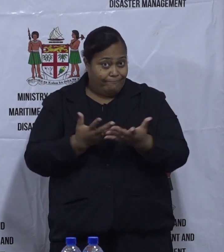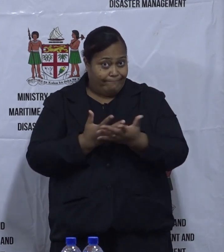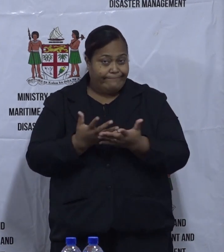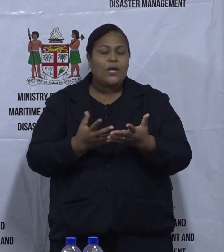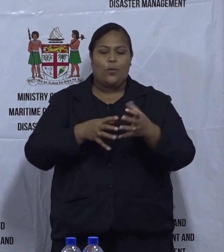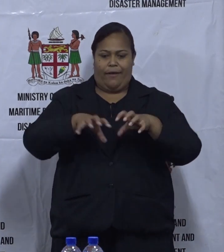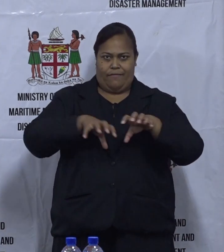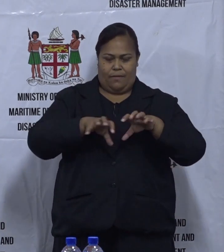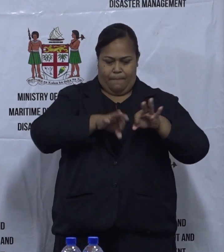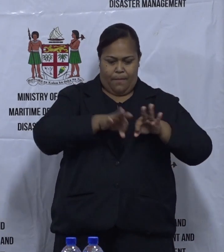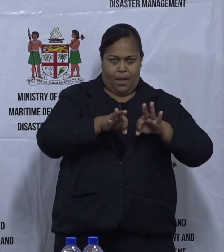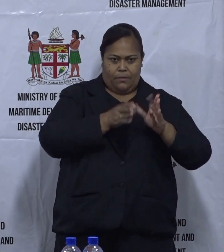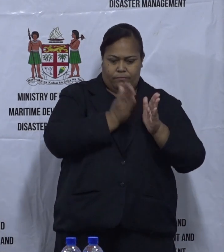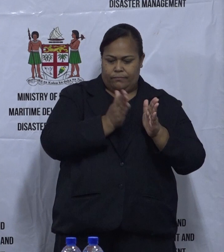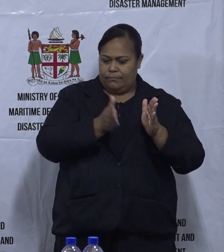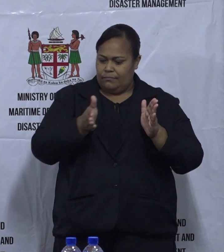and